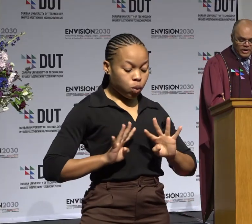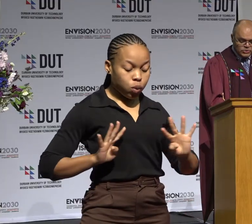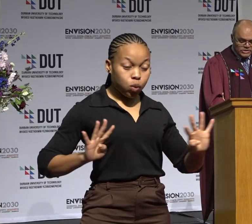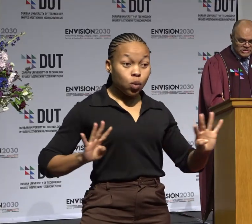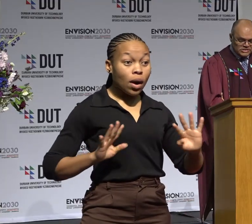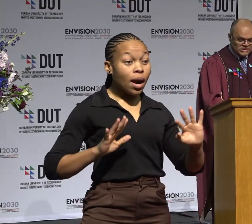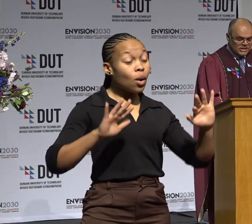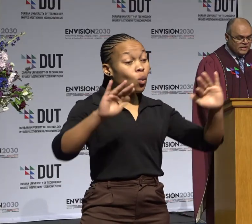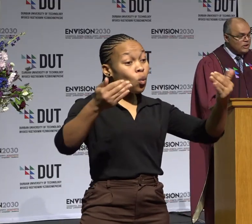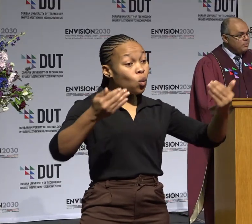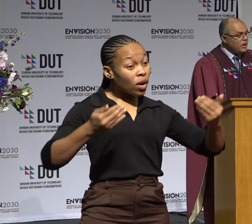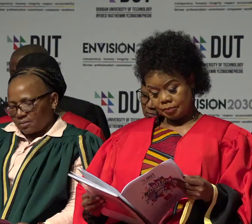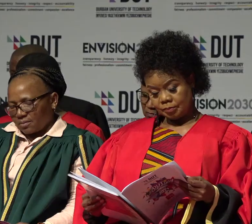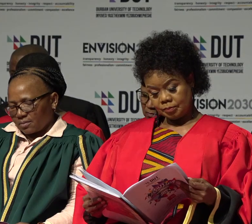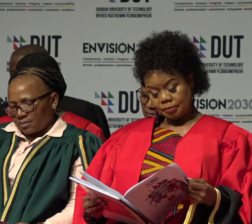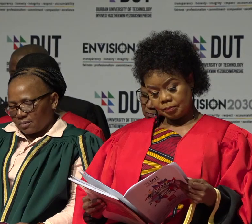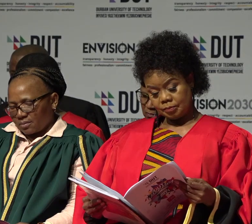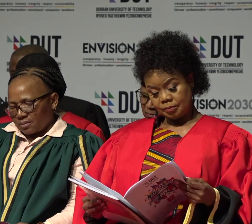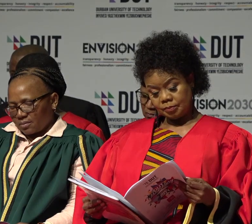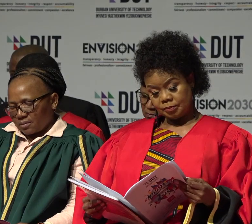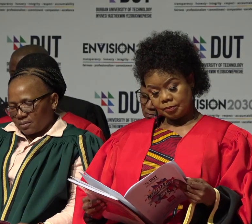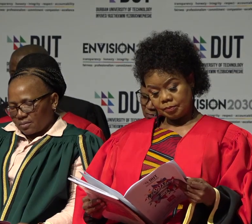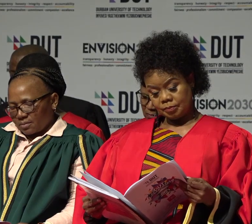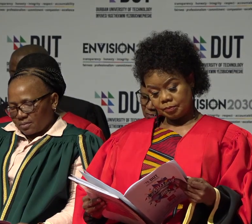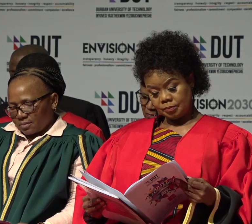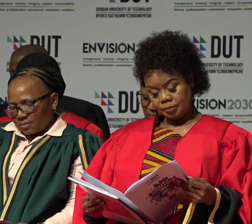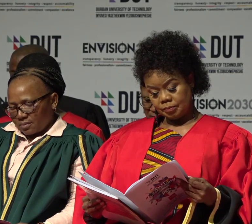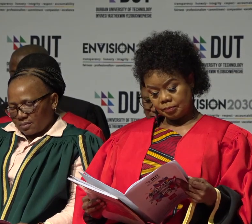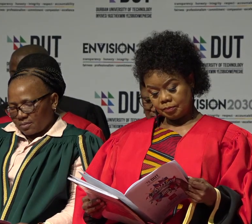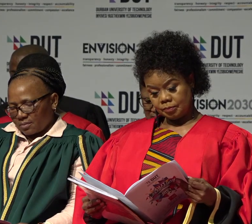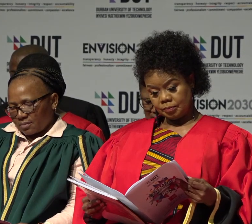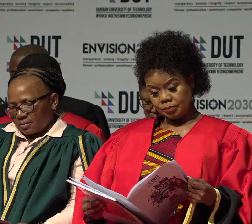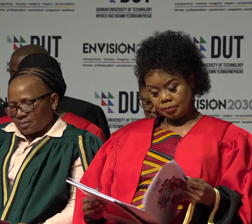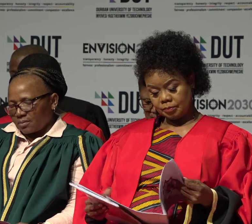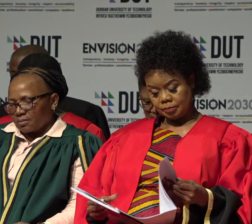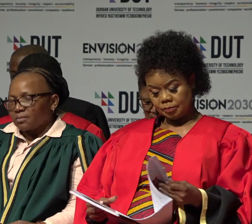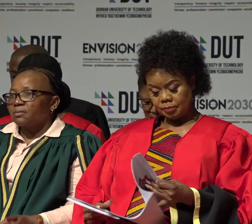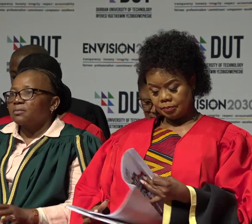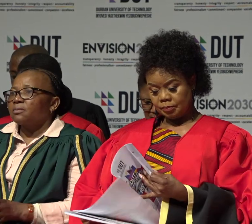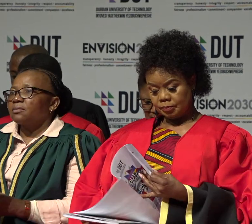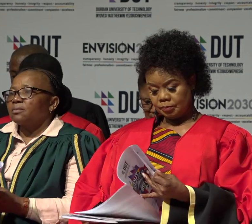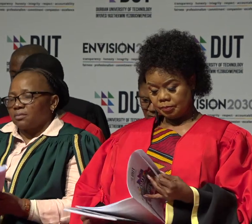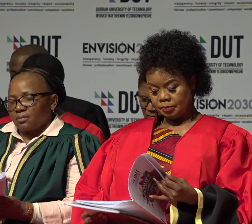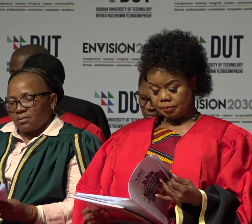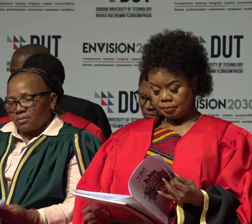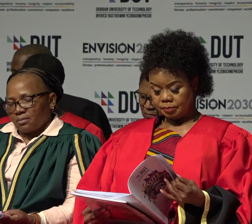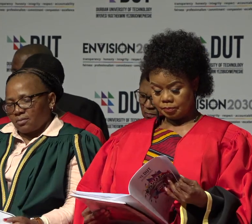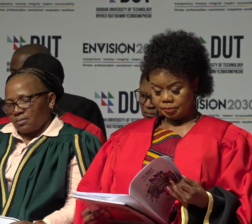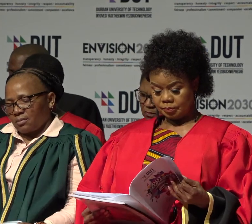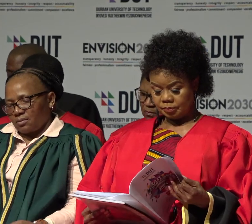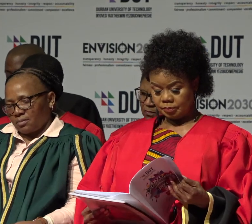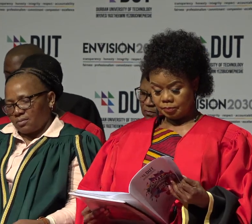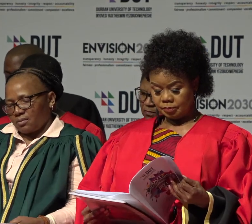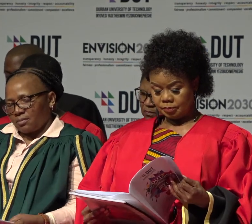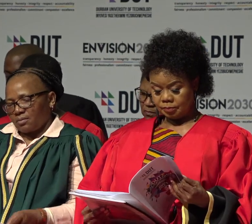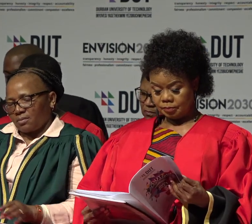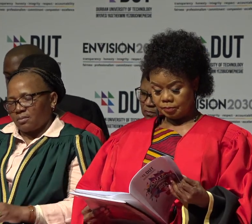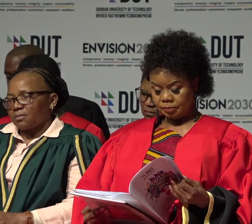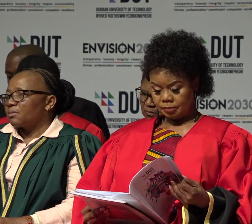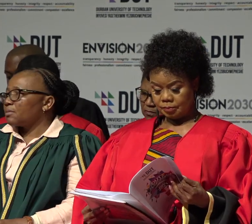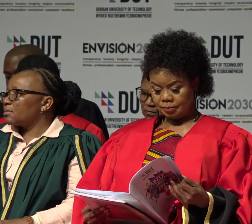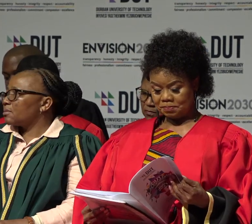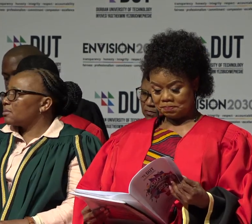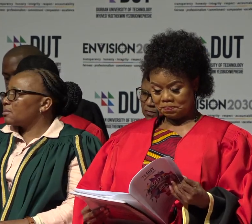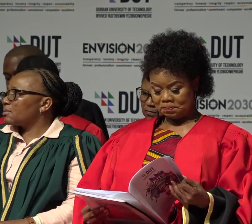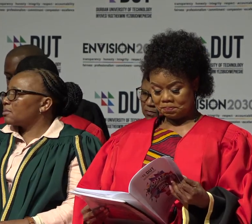our graduates, their parents and guardians, family and friends, supporters and funders, and I must also acknowledge my